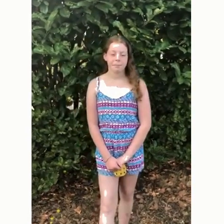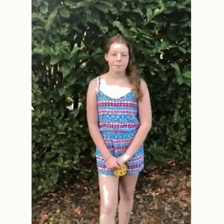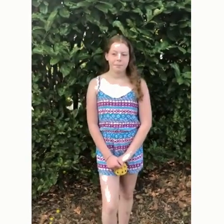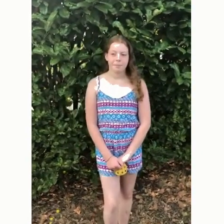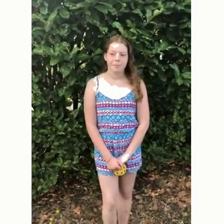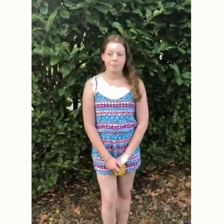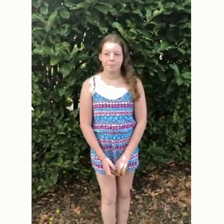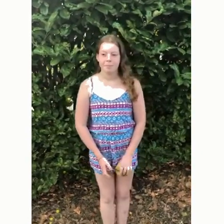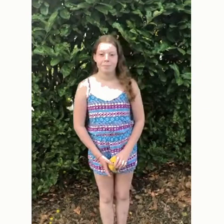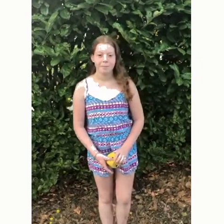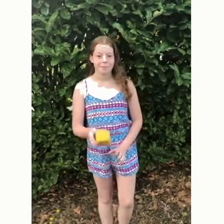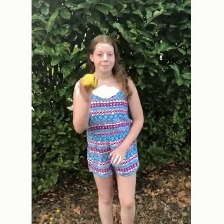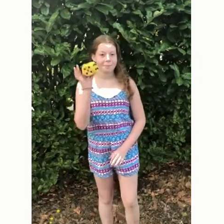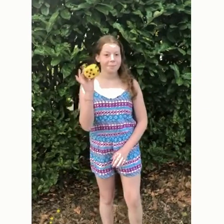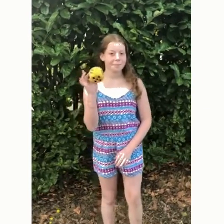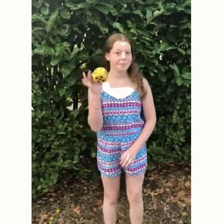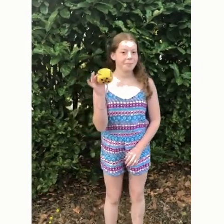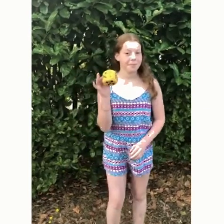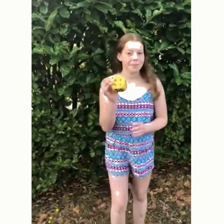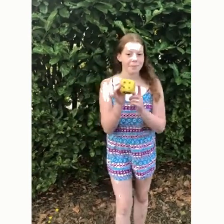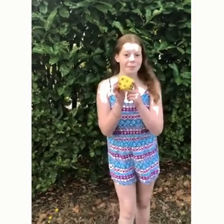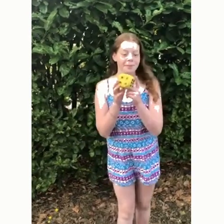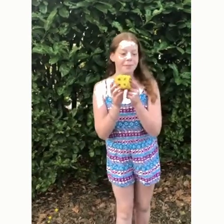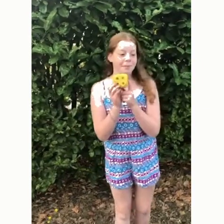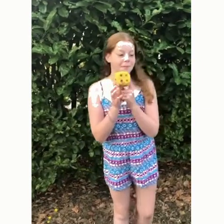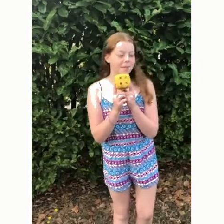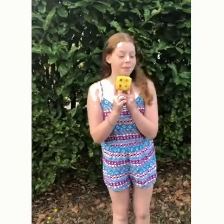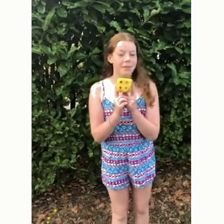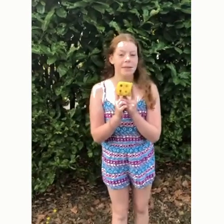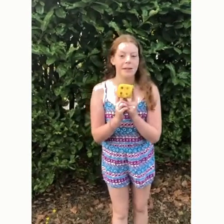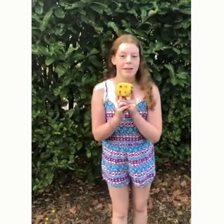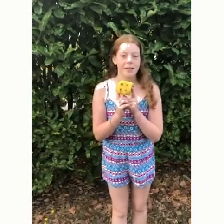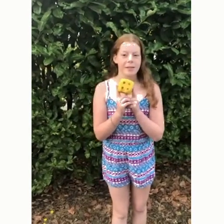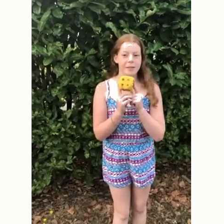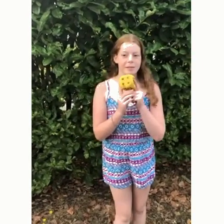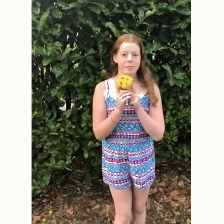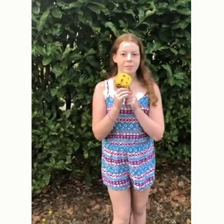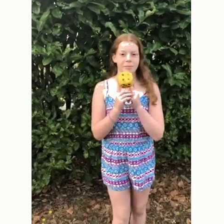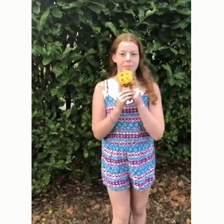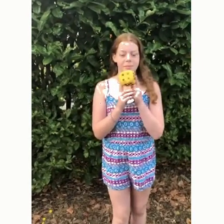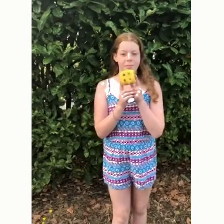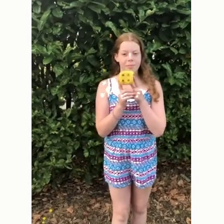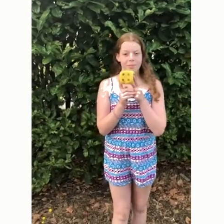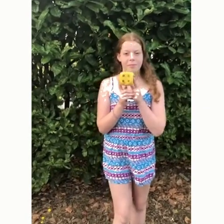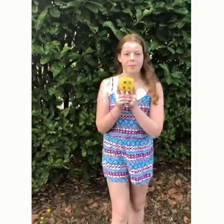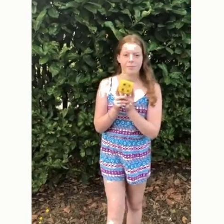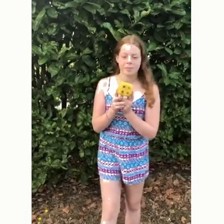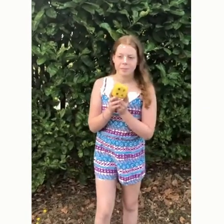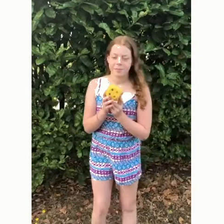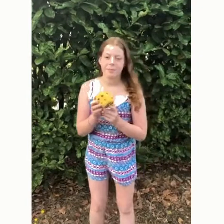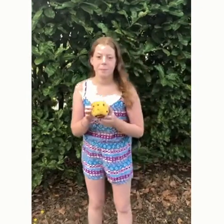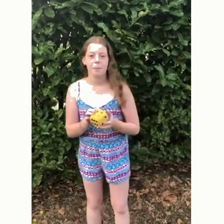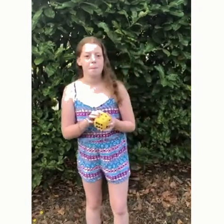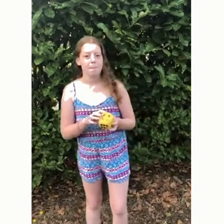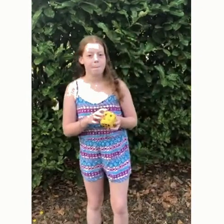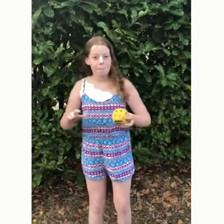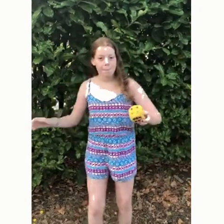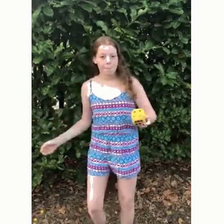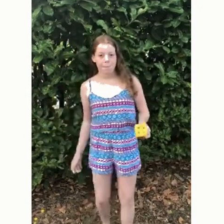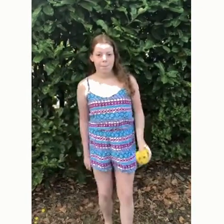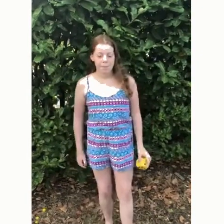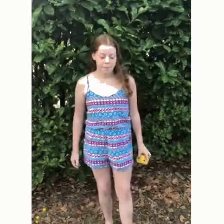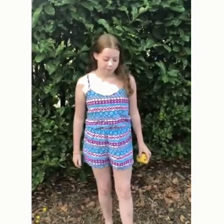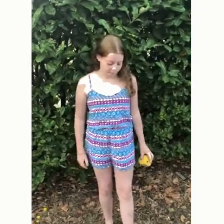you to the front, don't we, and you can roll the dice. So if you wanted to, you could go and get your dice, pause the video, go and get a dice, and you can see how many points